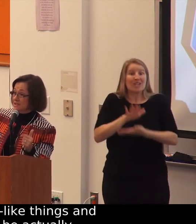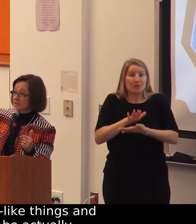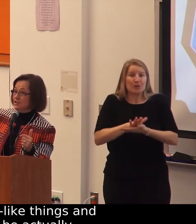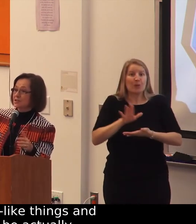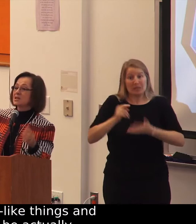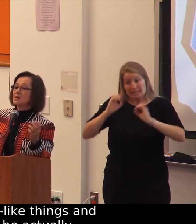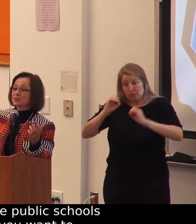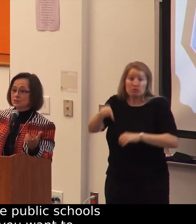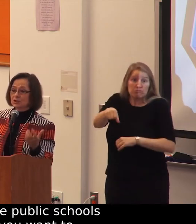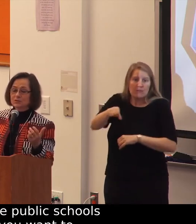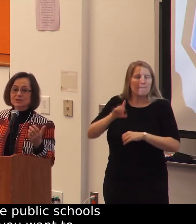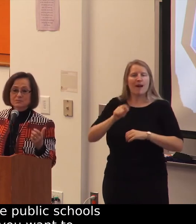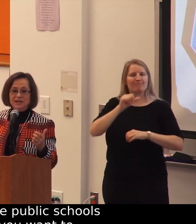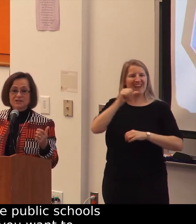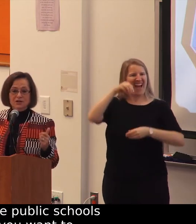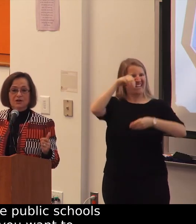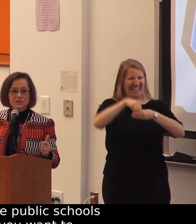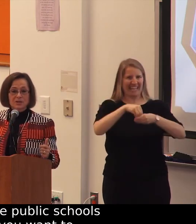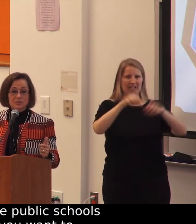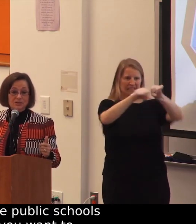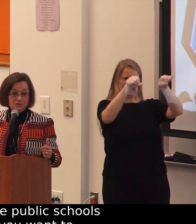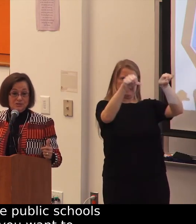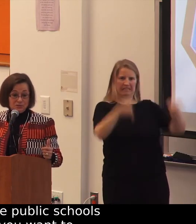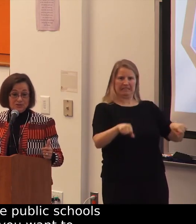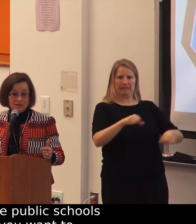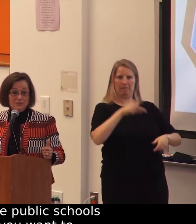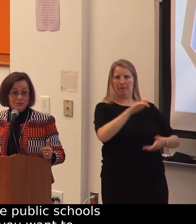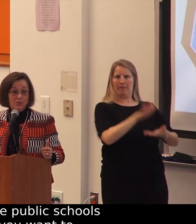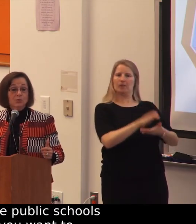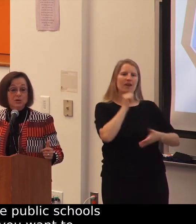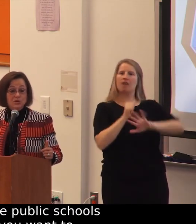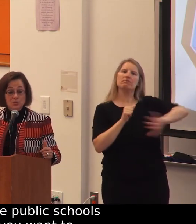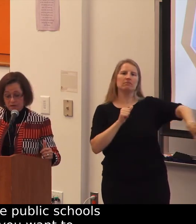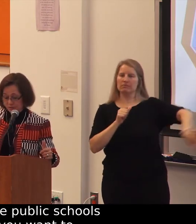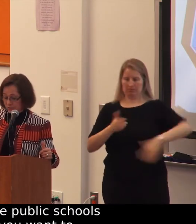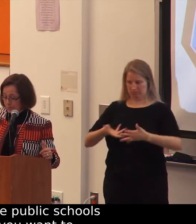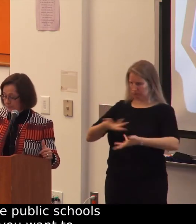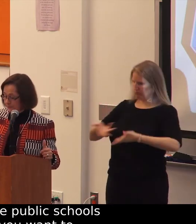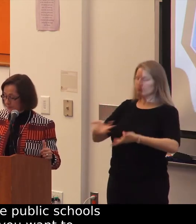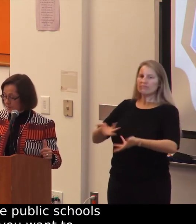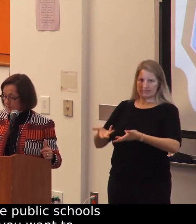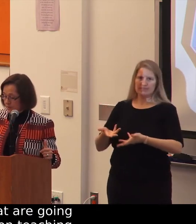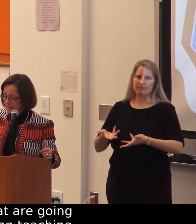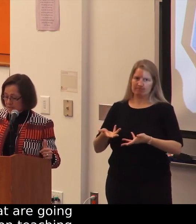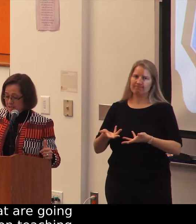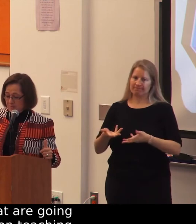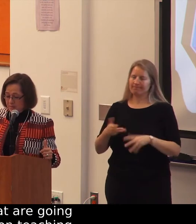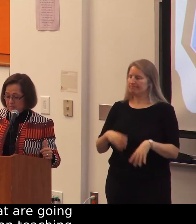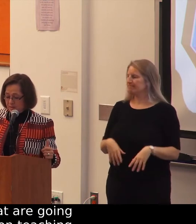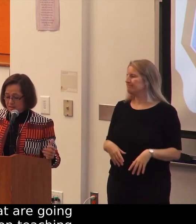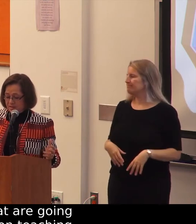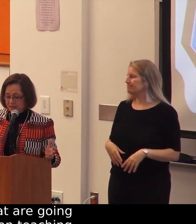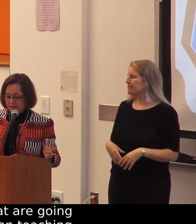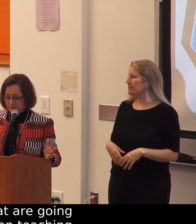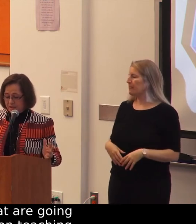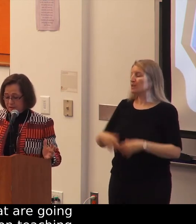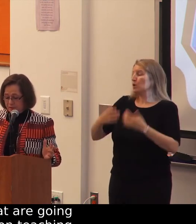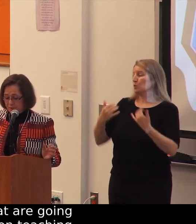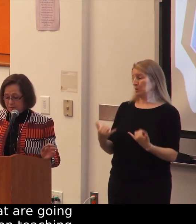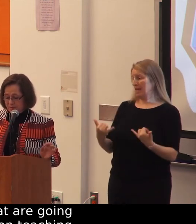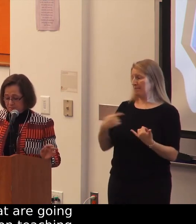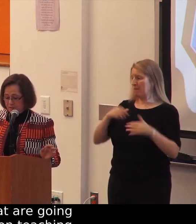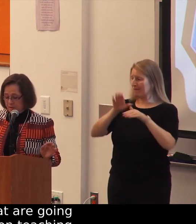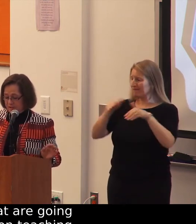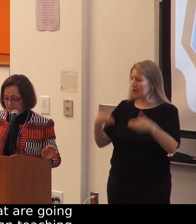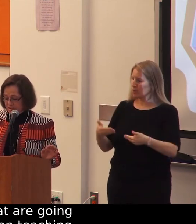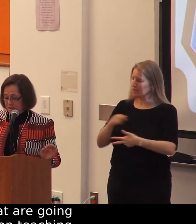actually teaching, but you don't depend on the public schools for what you want to do. So my remarks today, then, are going to